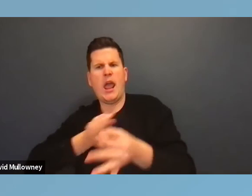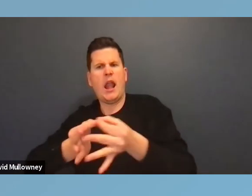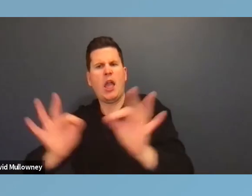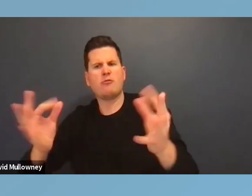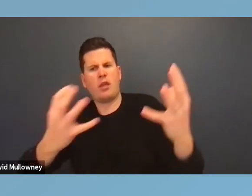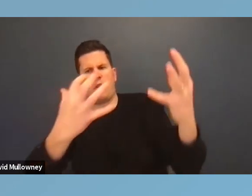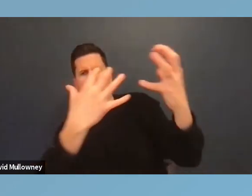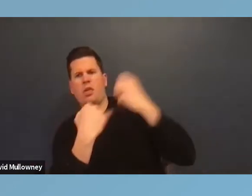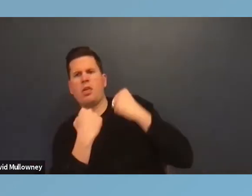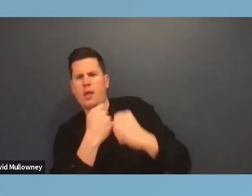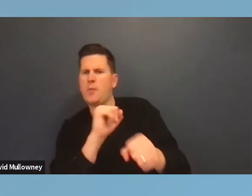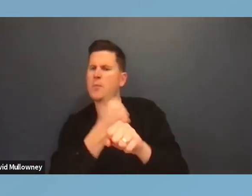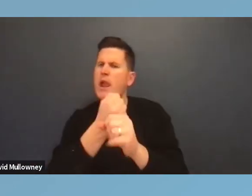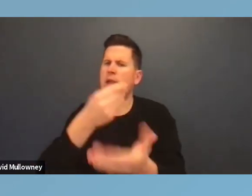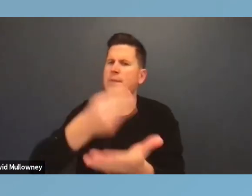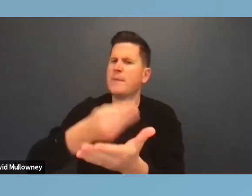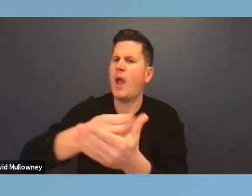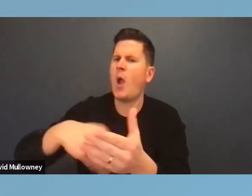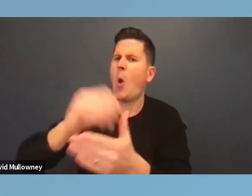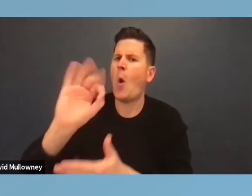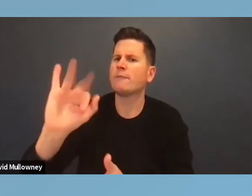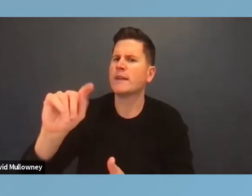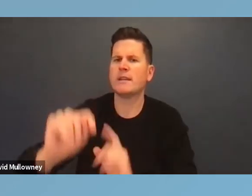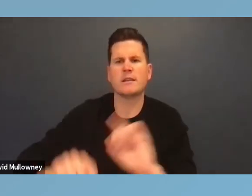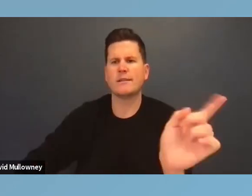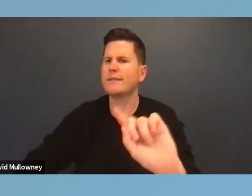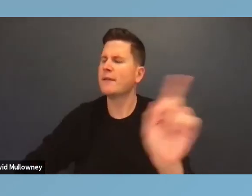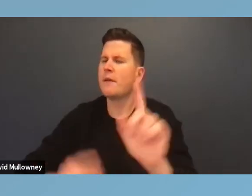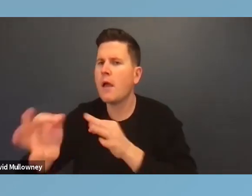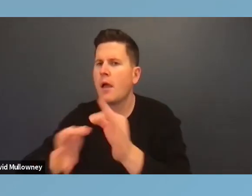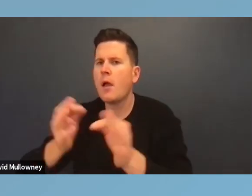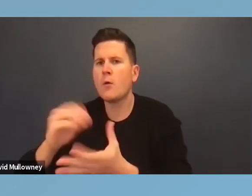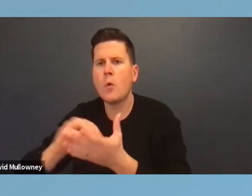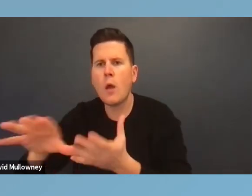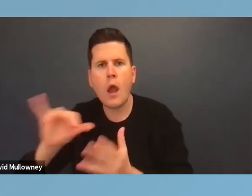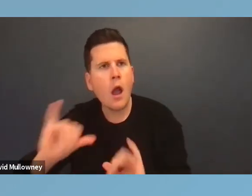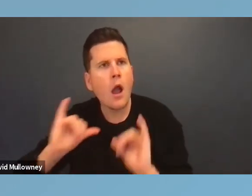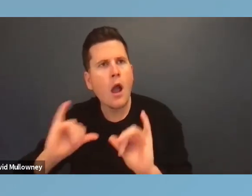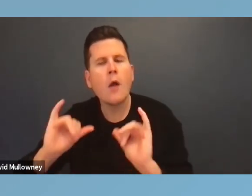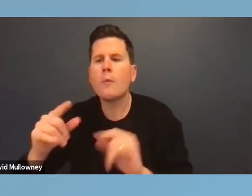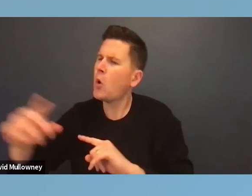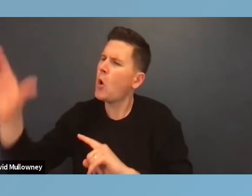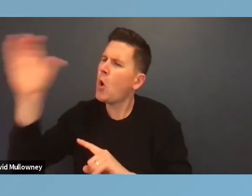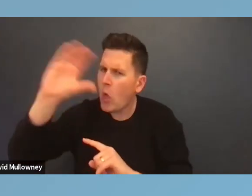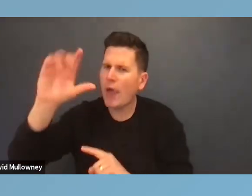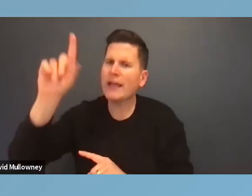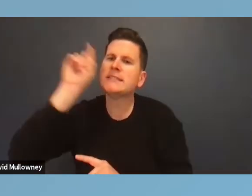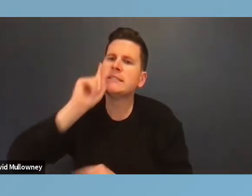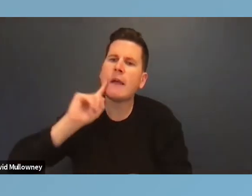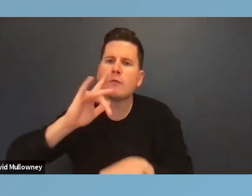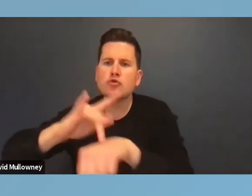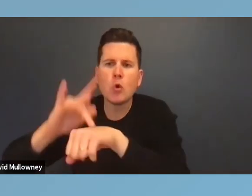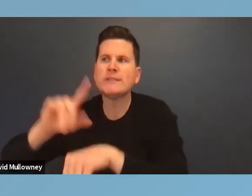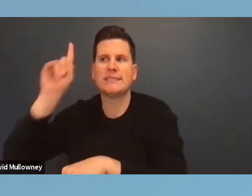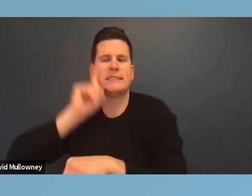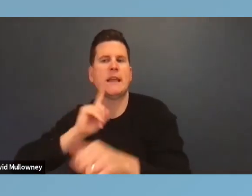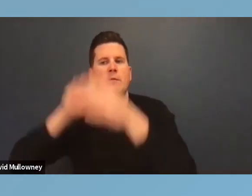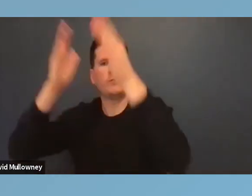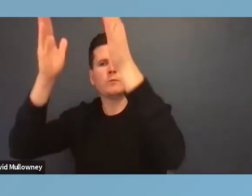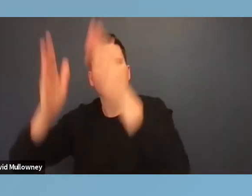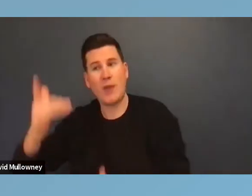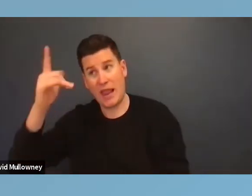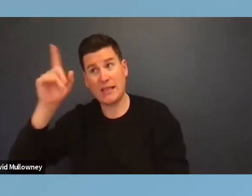They are taking over our language and taking a profit off of it. And so look for